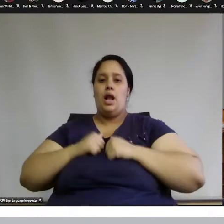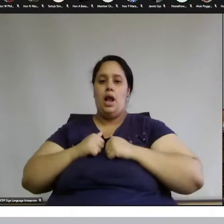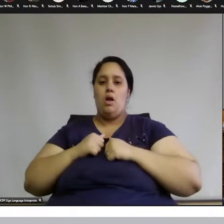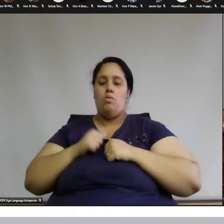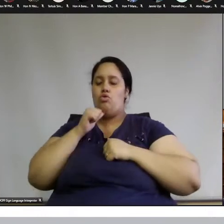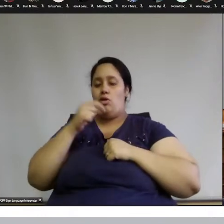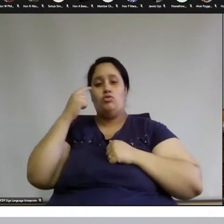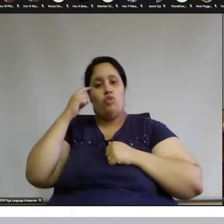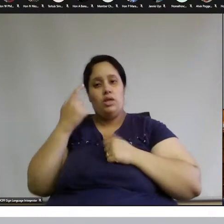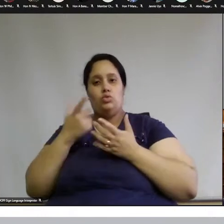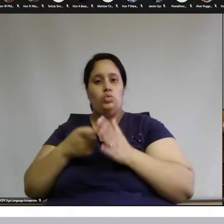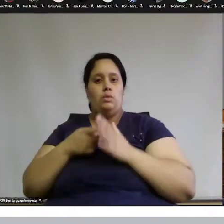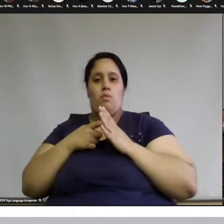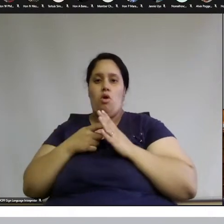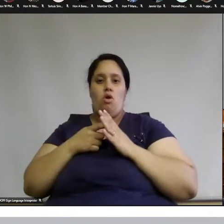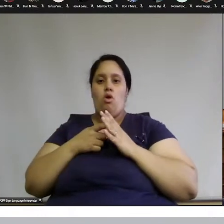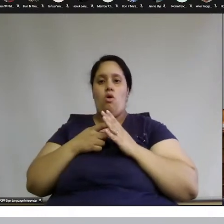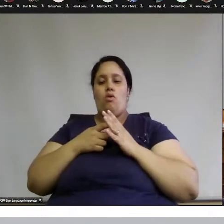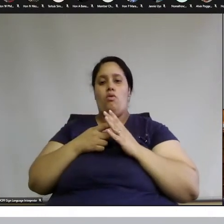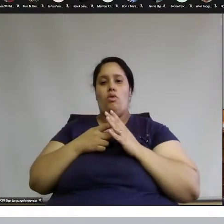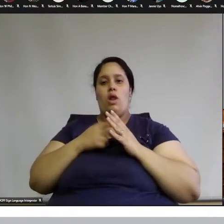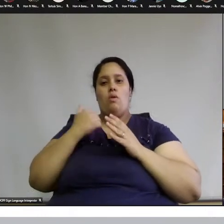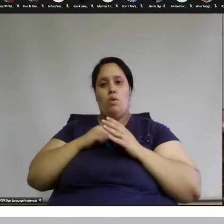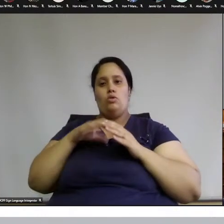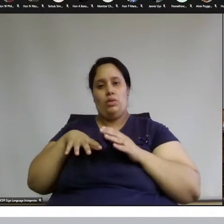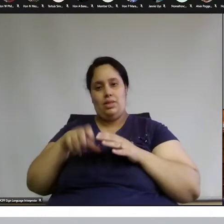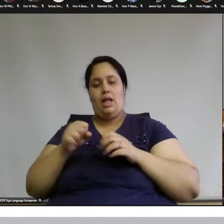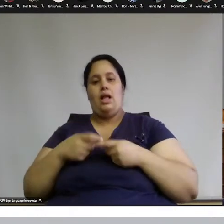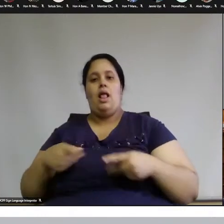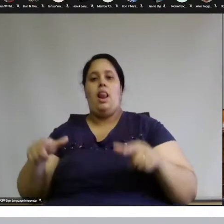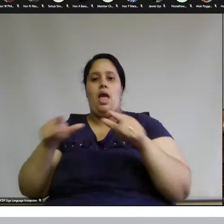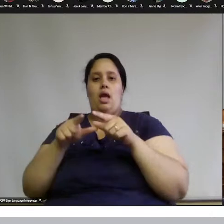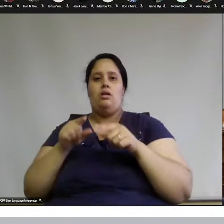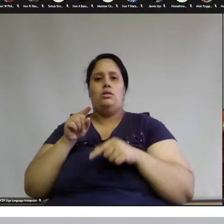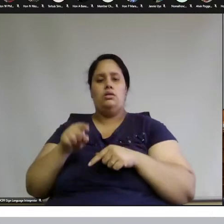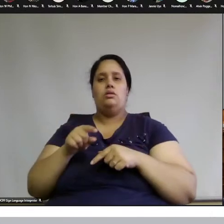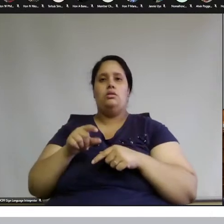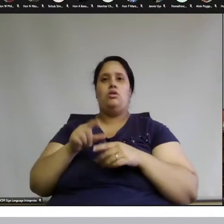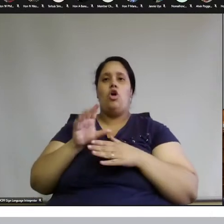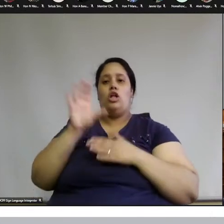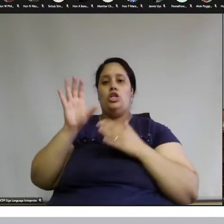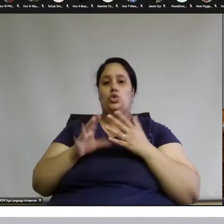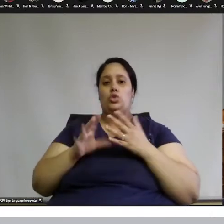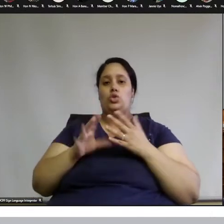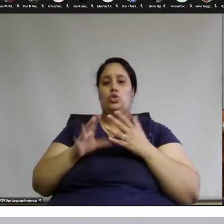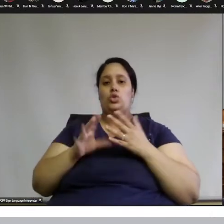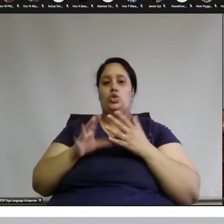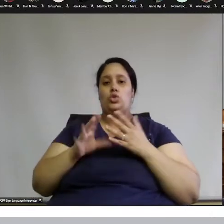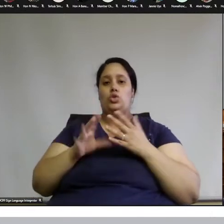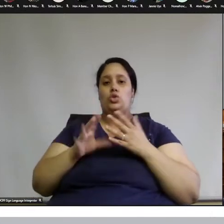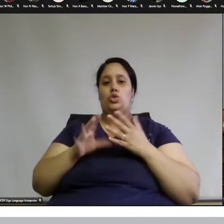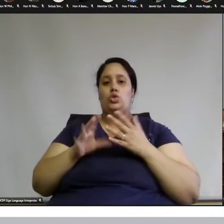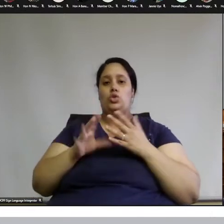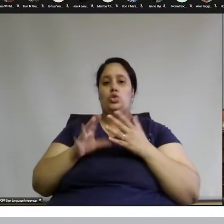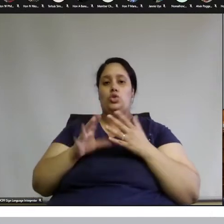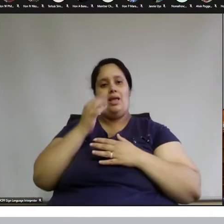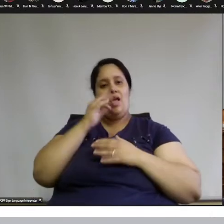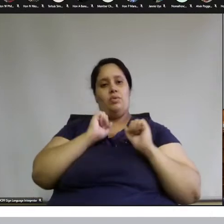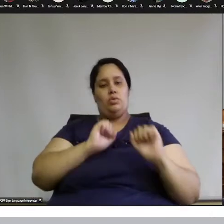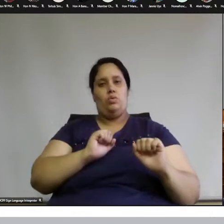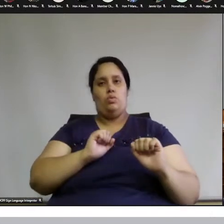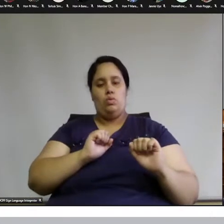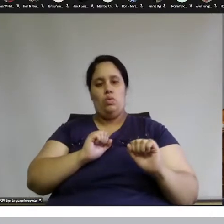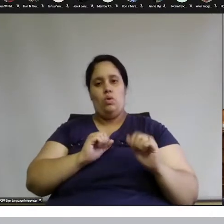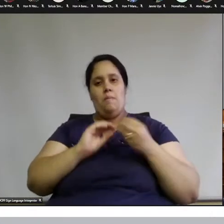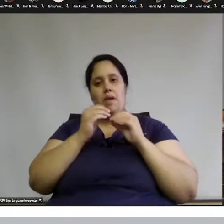crazy for demanding and actually taking land. It is conditions created by this DA regime